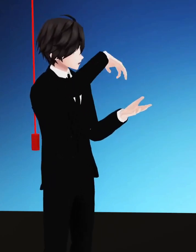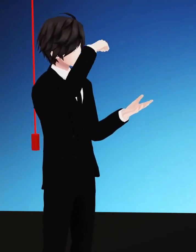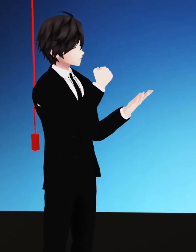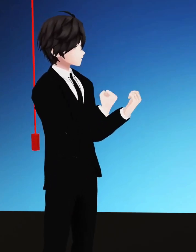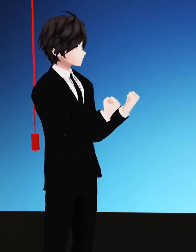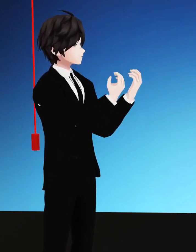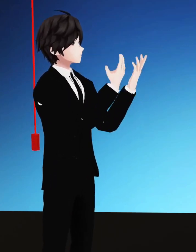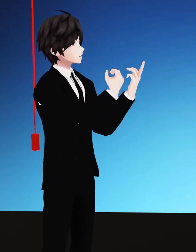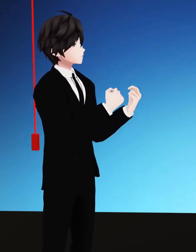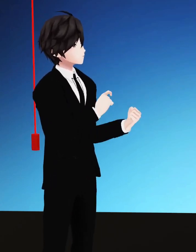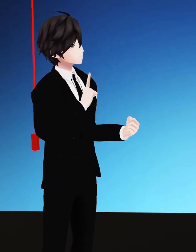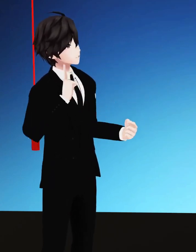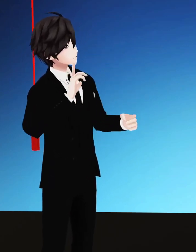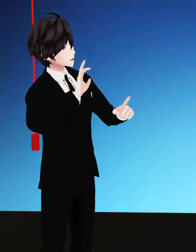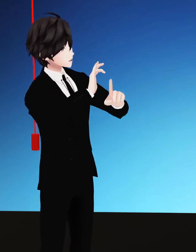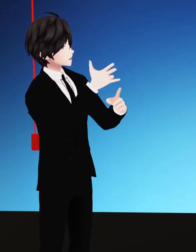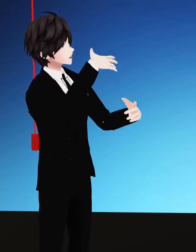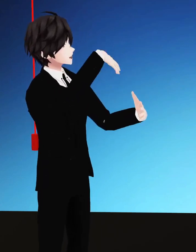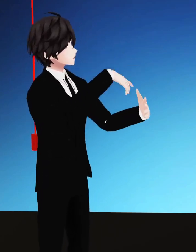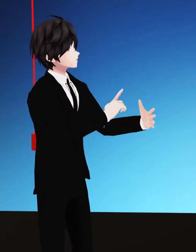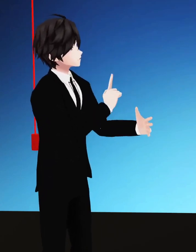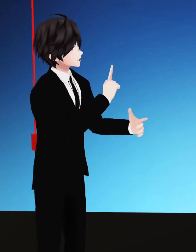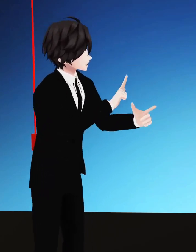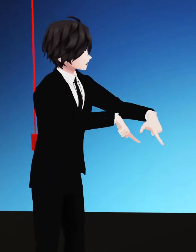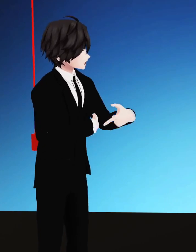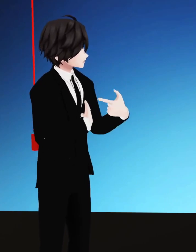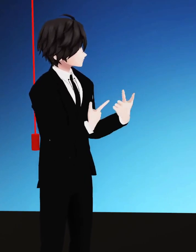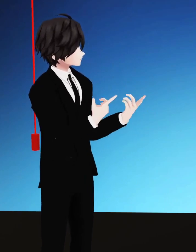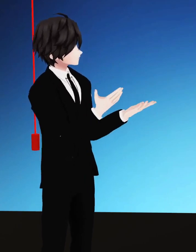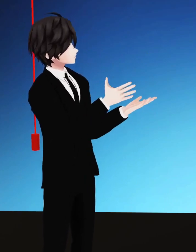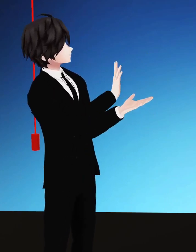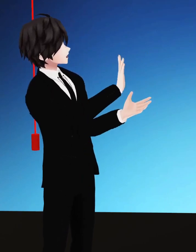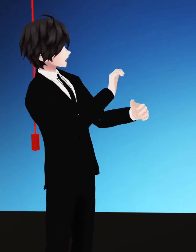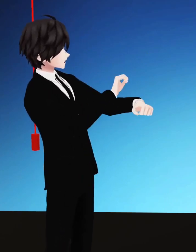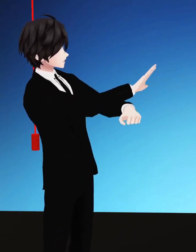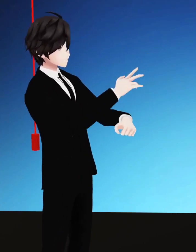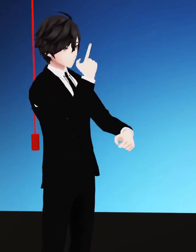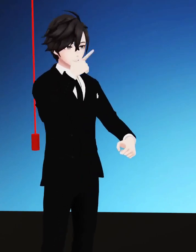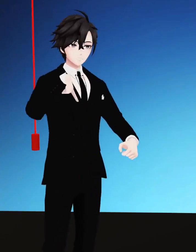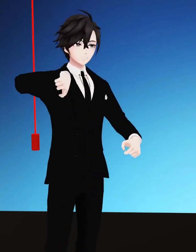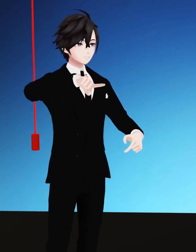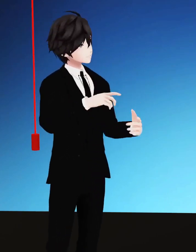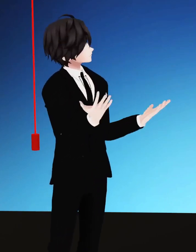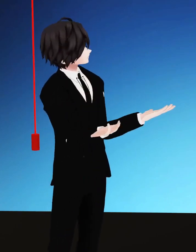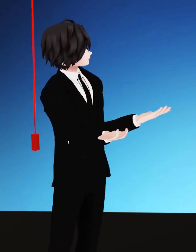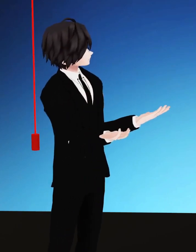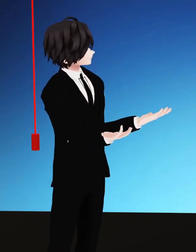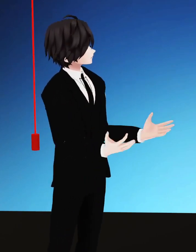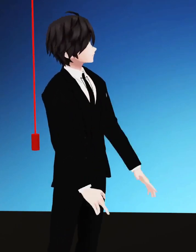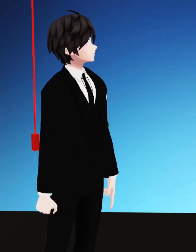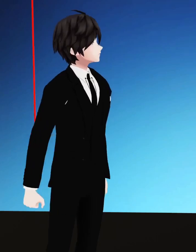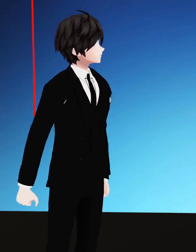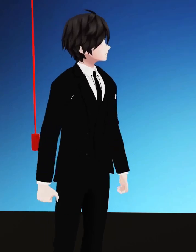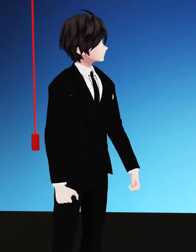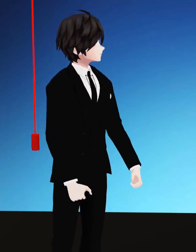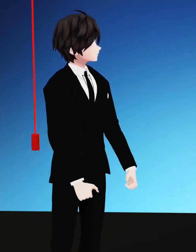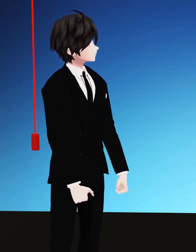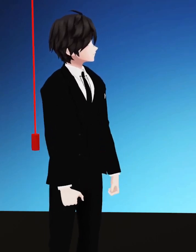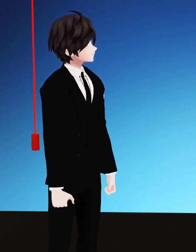students who are now just starting to learn and pick up sign language and get themselves involved in the deaf culture and the community? What would you say?